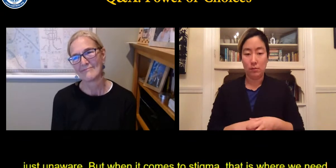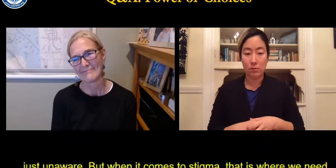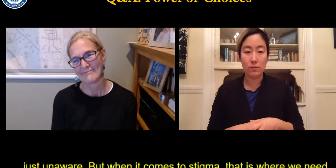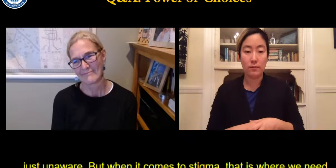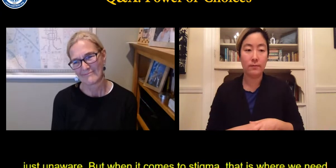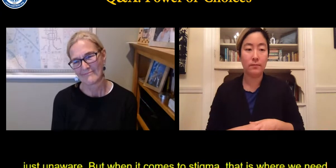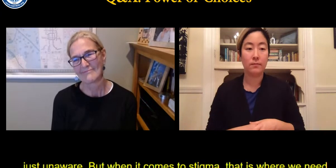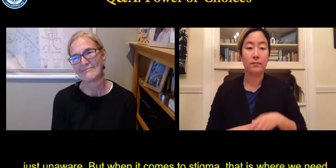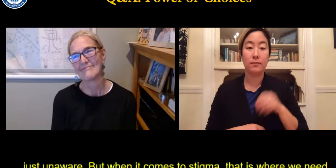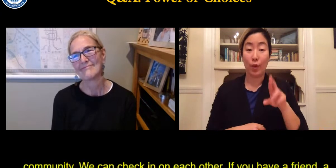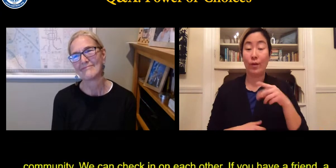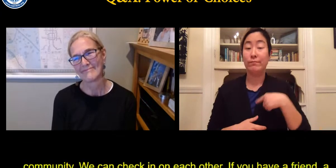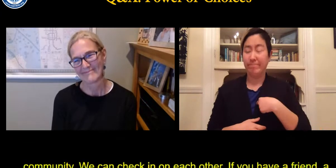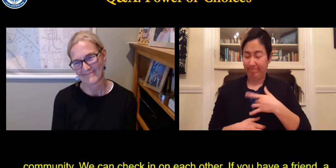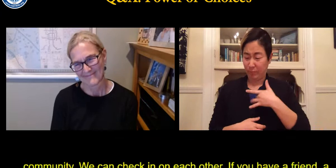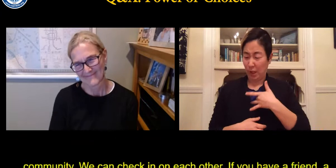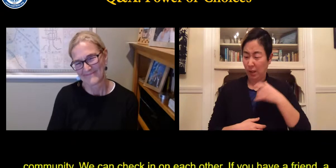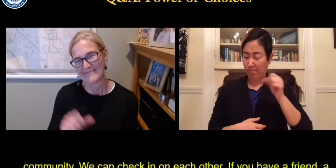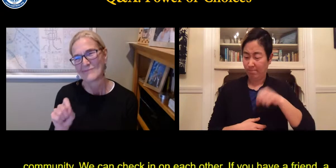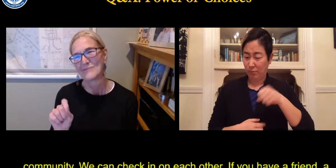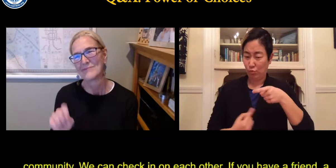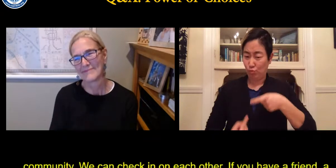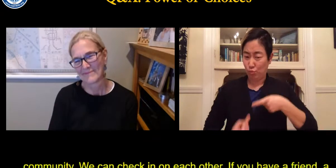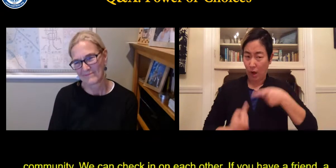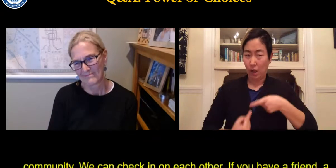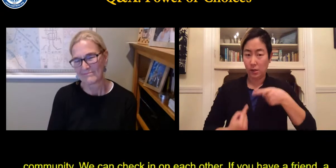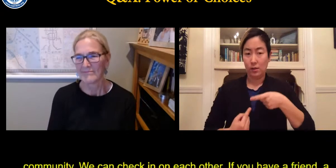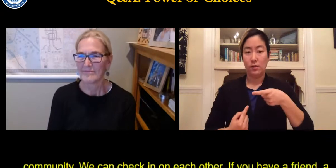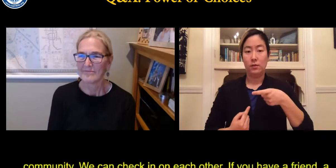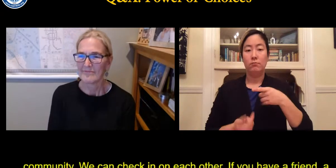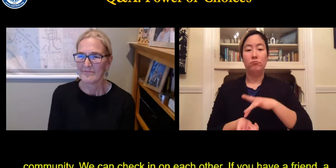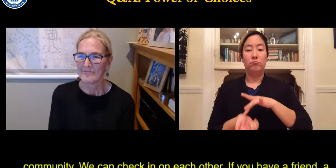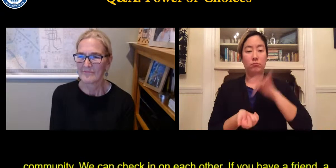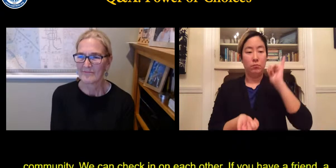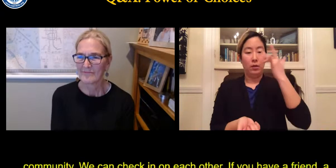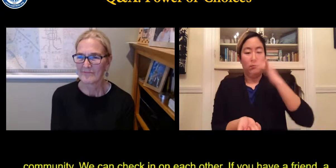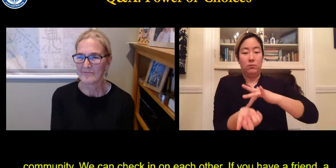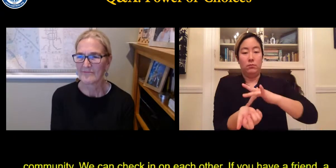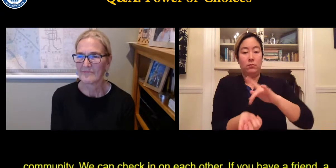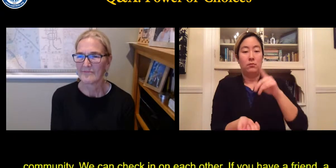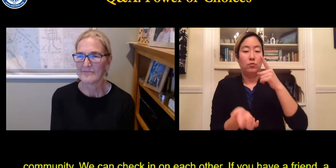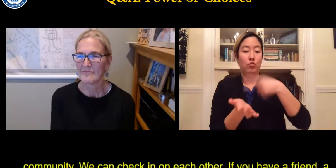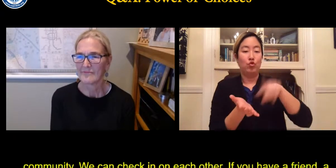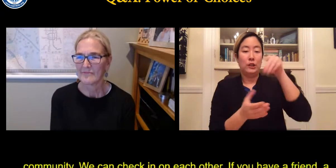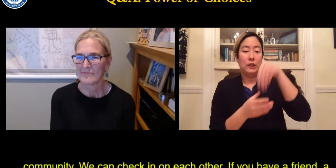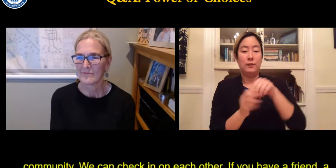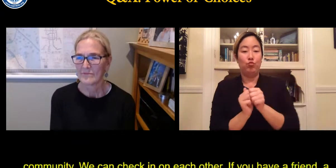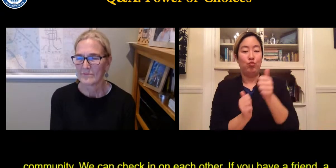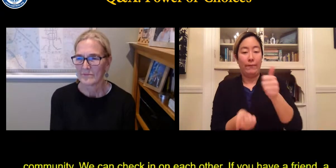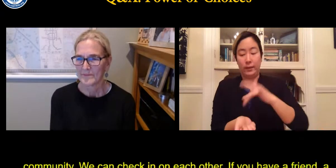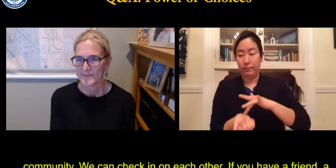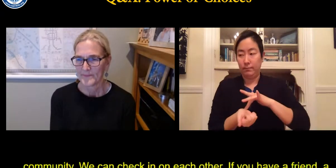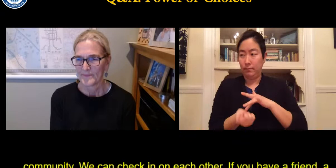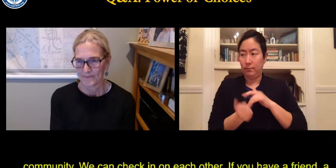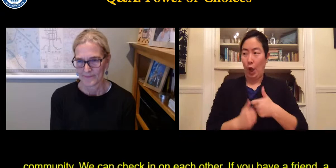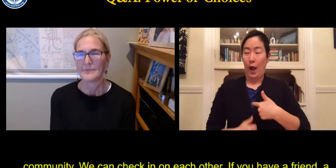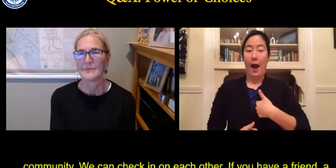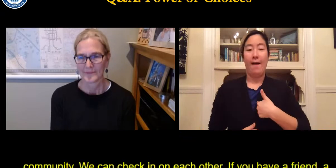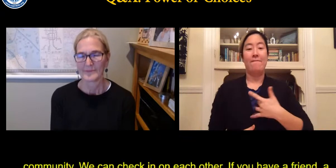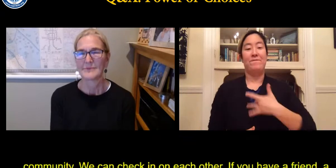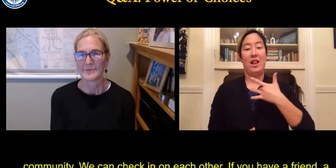doing. That might have someone realize, oh boy, okay, I didn't see that I was struggling, but I am struggling.